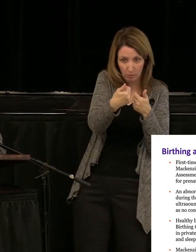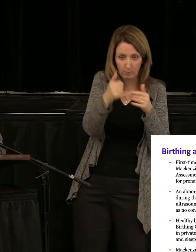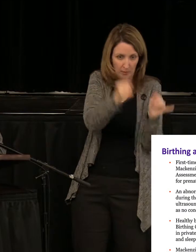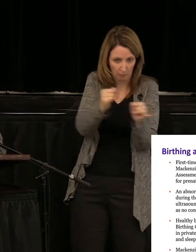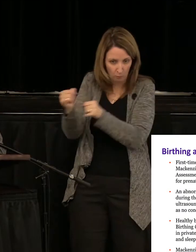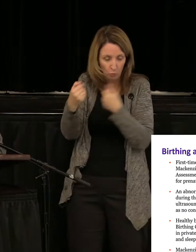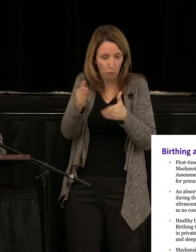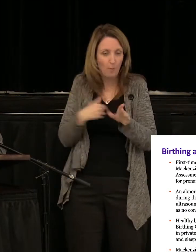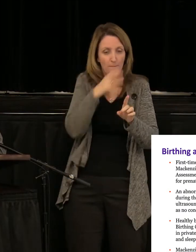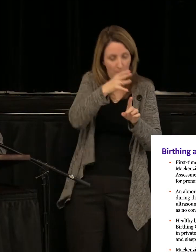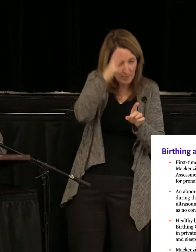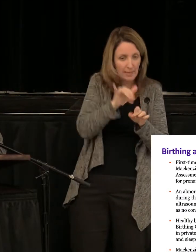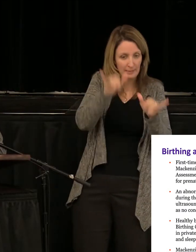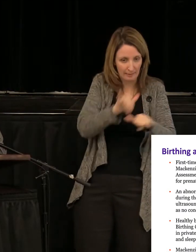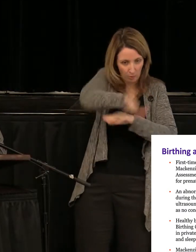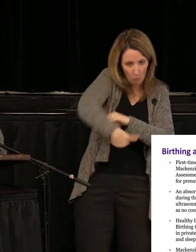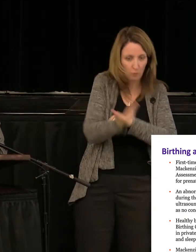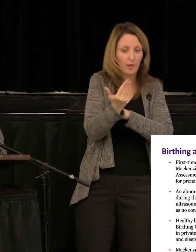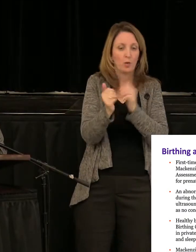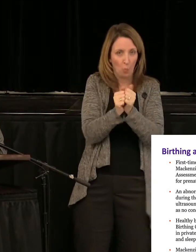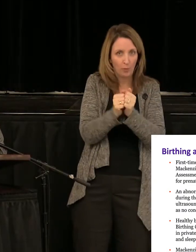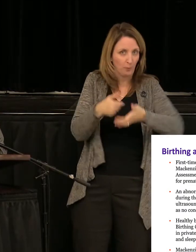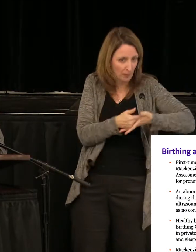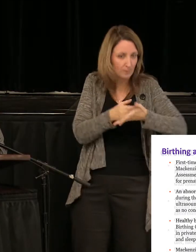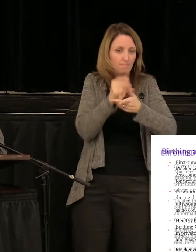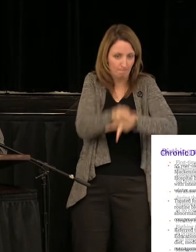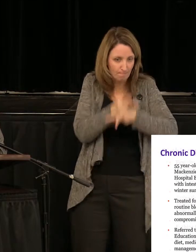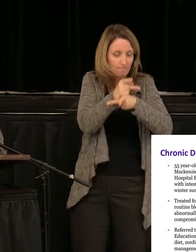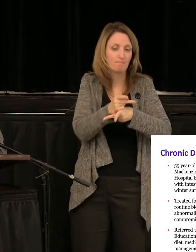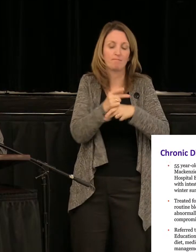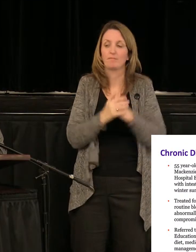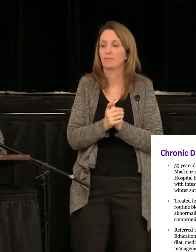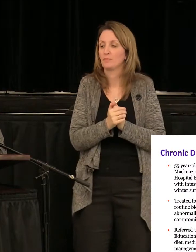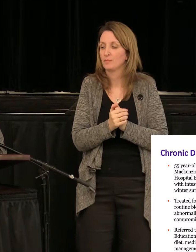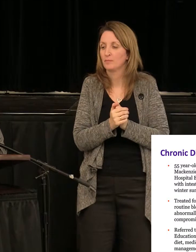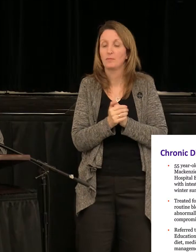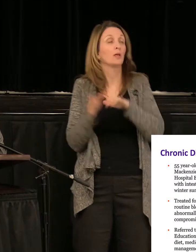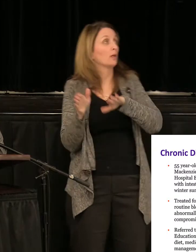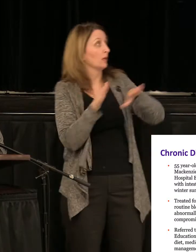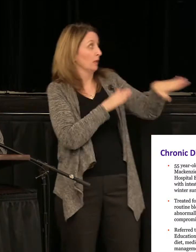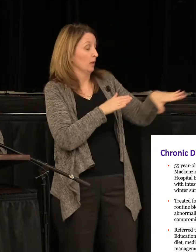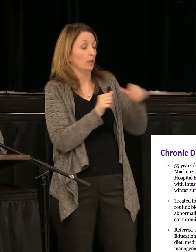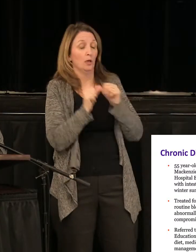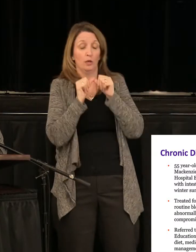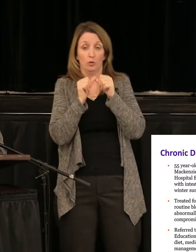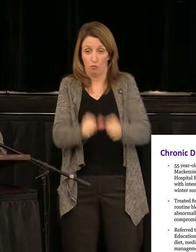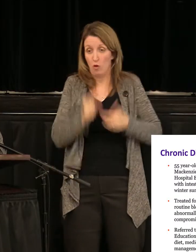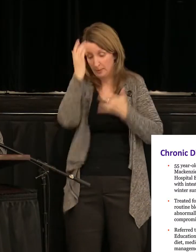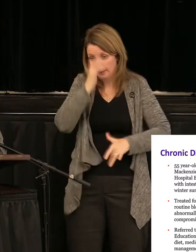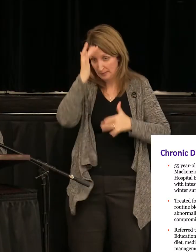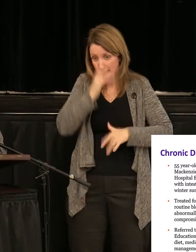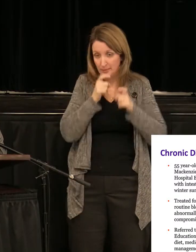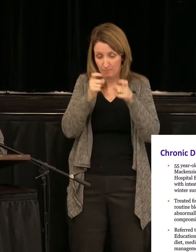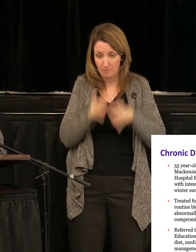stay overnight in that same room as well. So a huge enhancement to patient care. Chronic disease management, another major focus